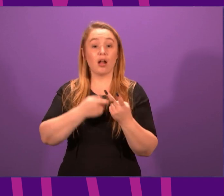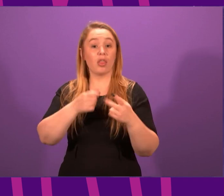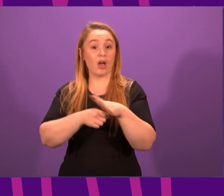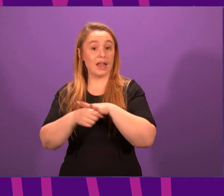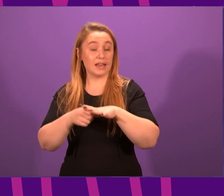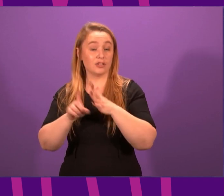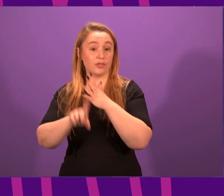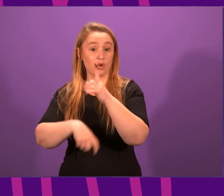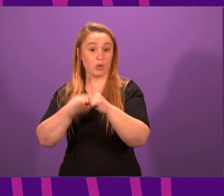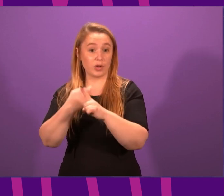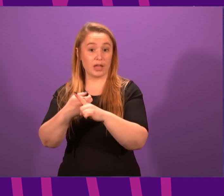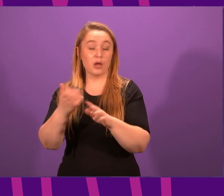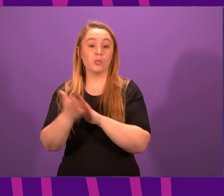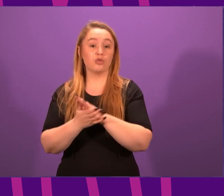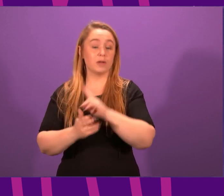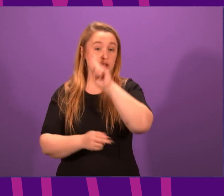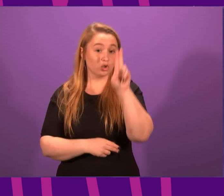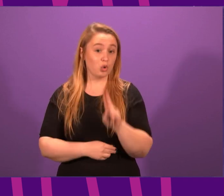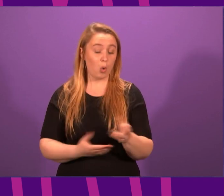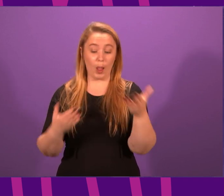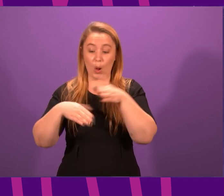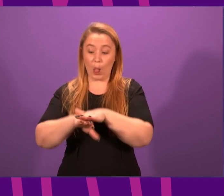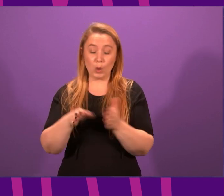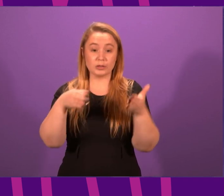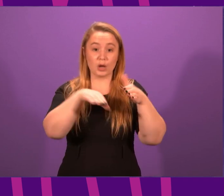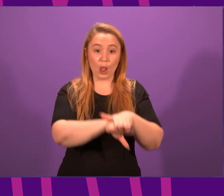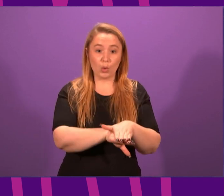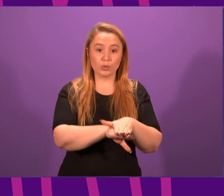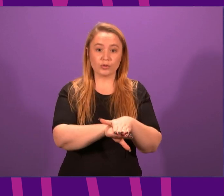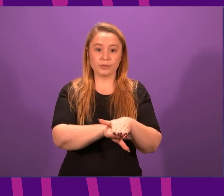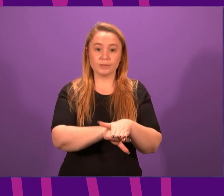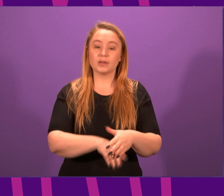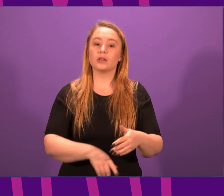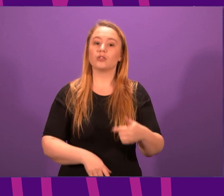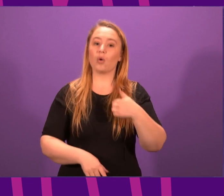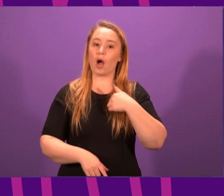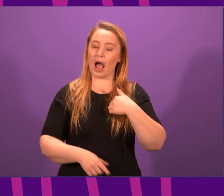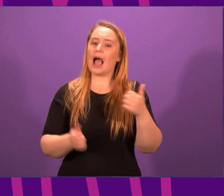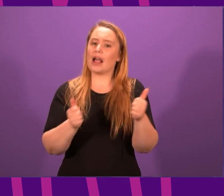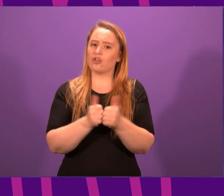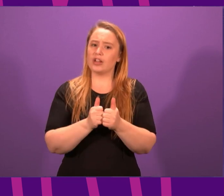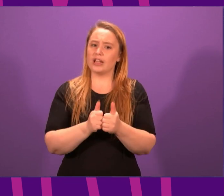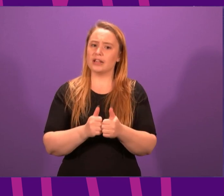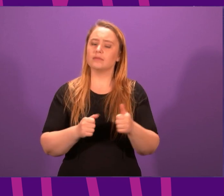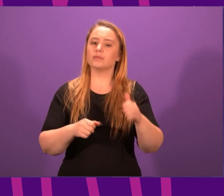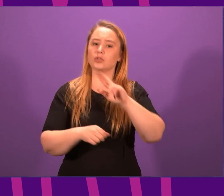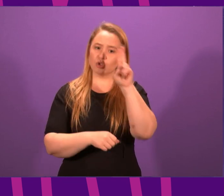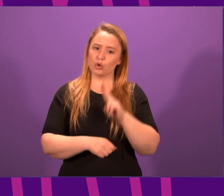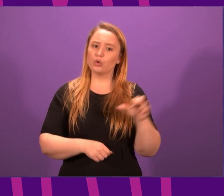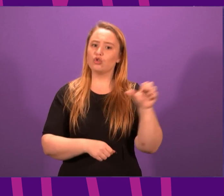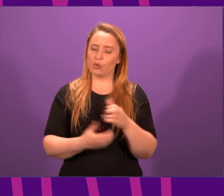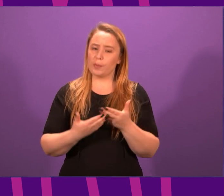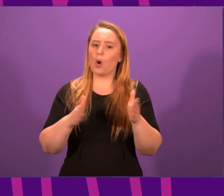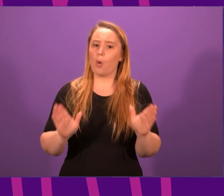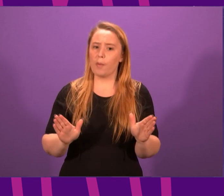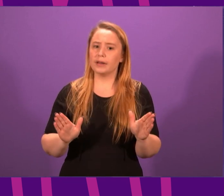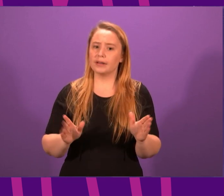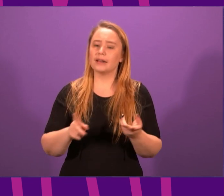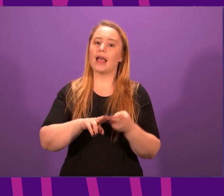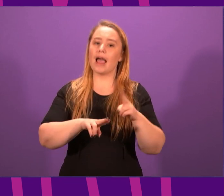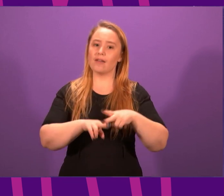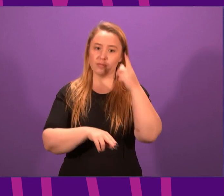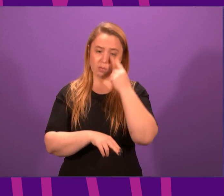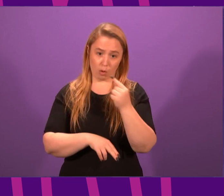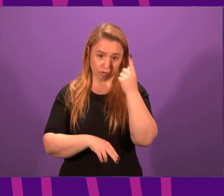are triggering school closures. Now, I agree that we should try to avoid school closures if at all possible, to keep